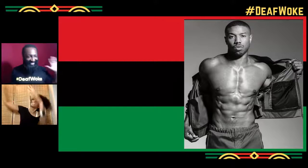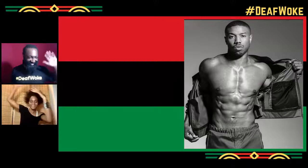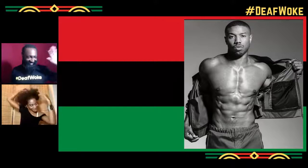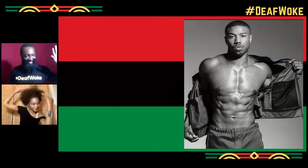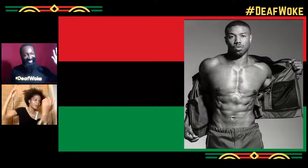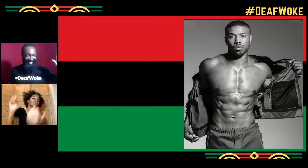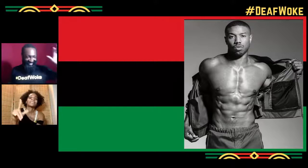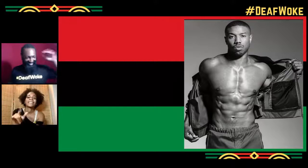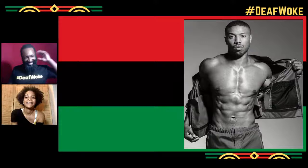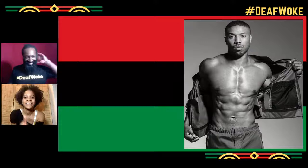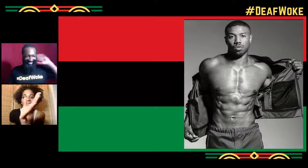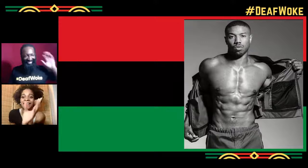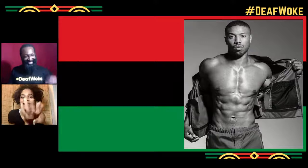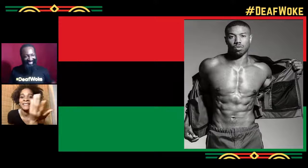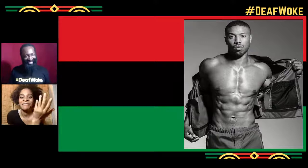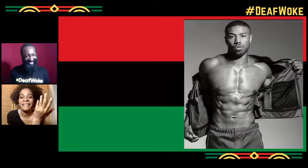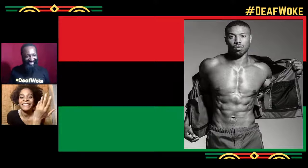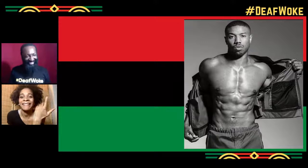Obviously.